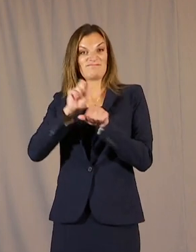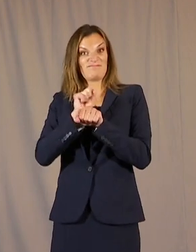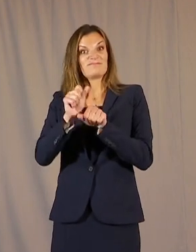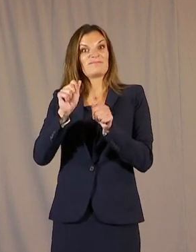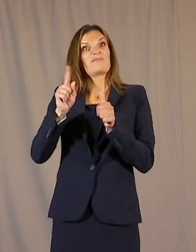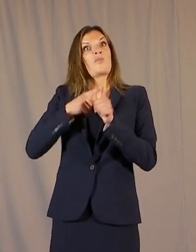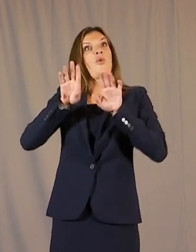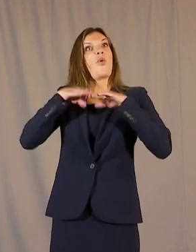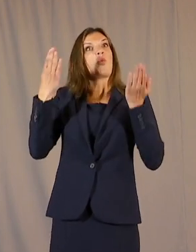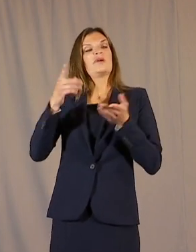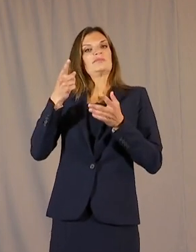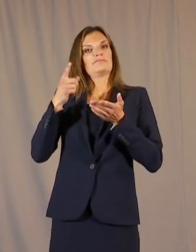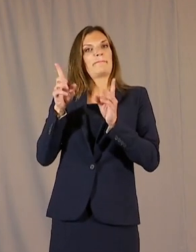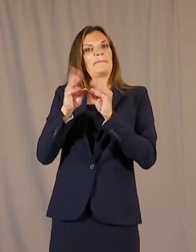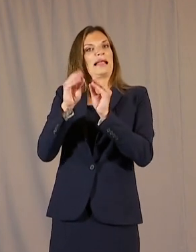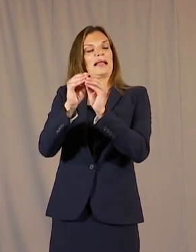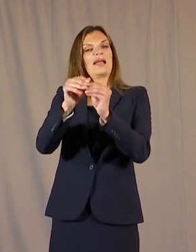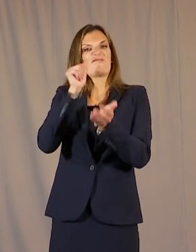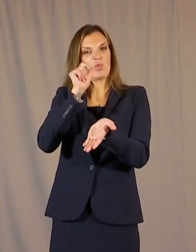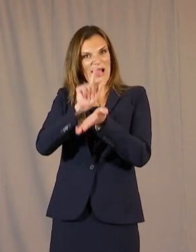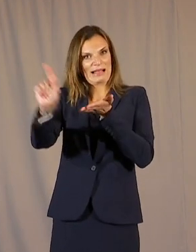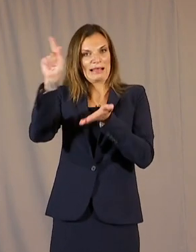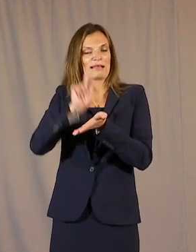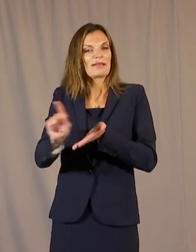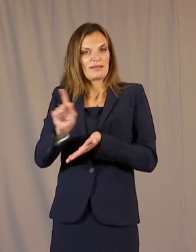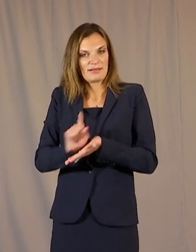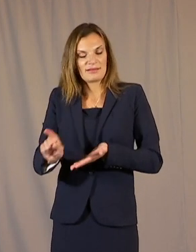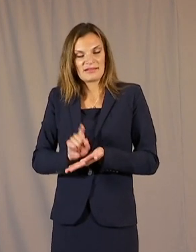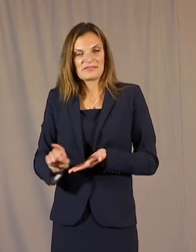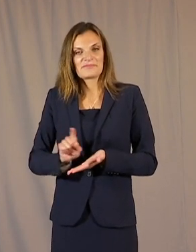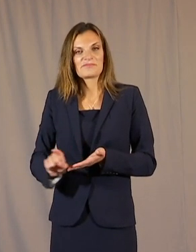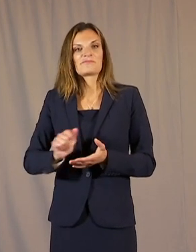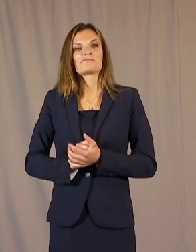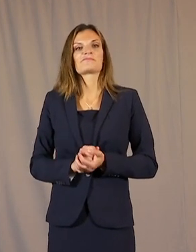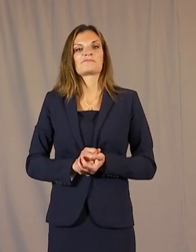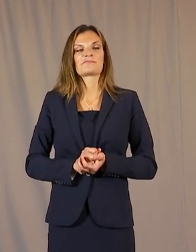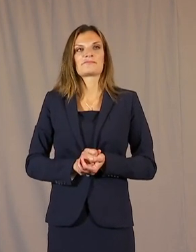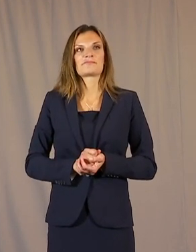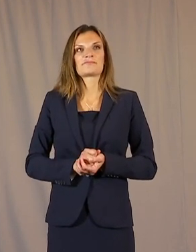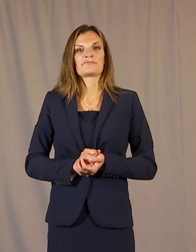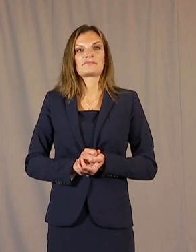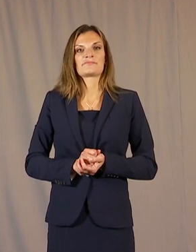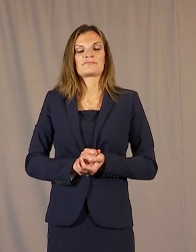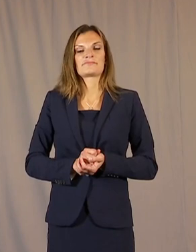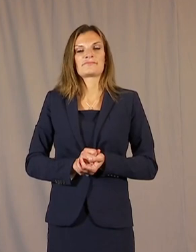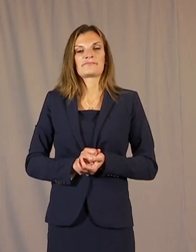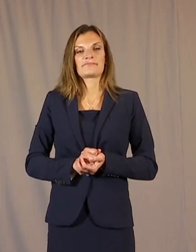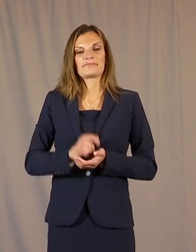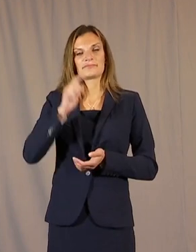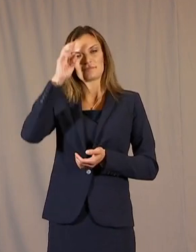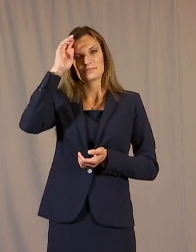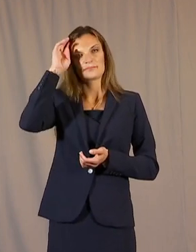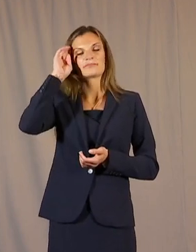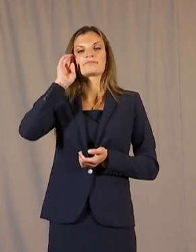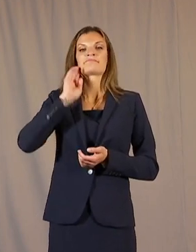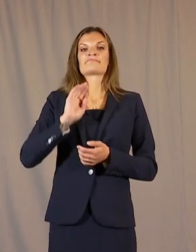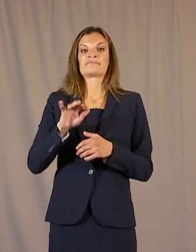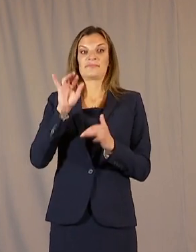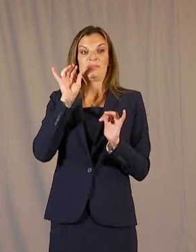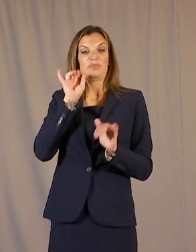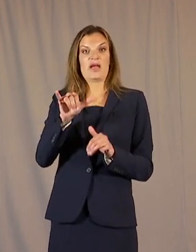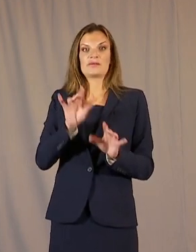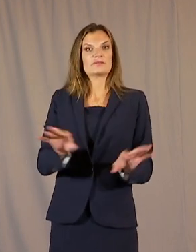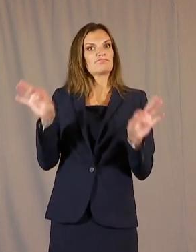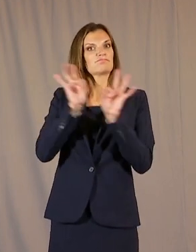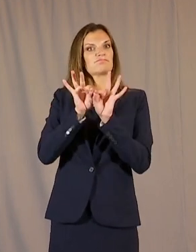basis to address the issue, I think, again, was largely a huge contributor